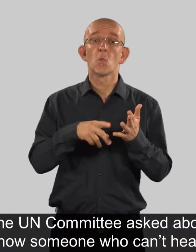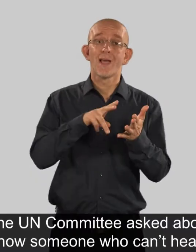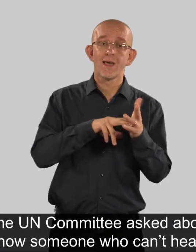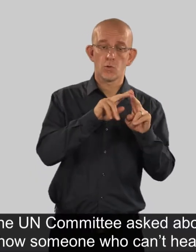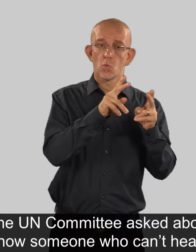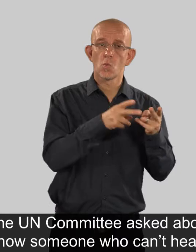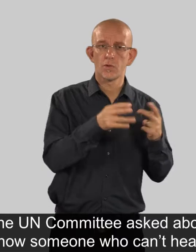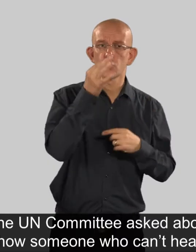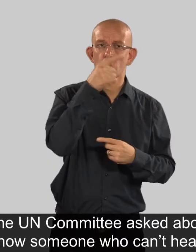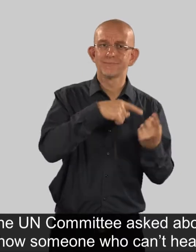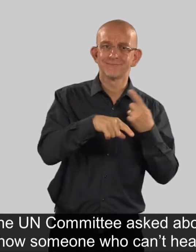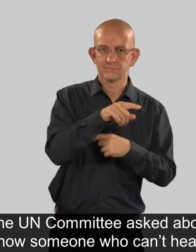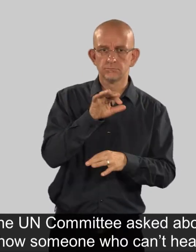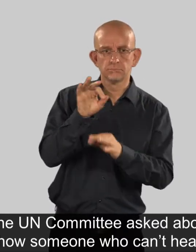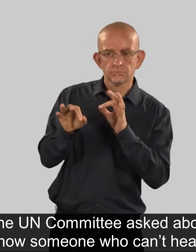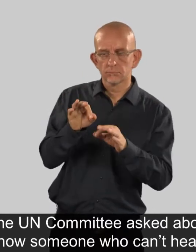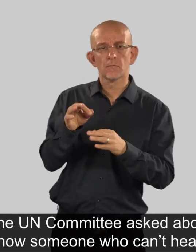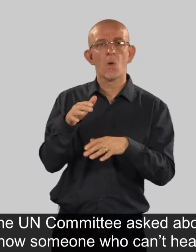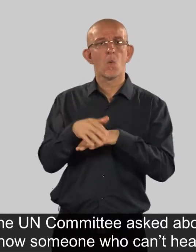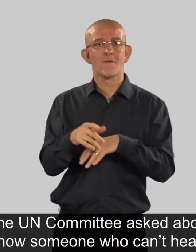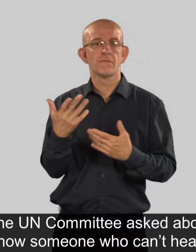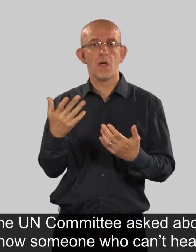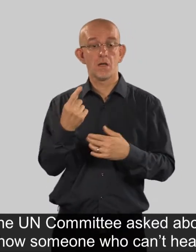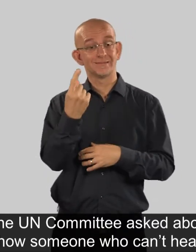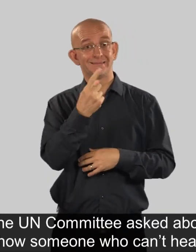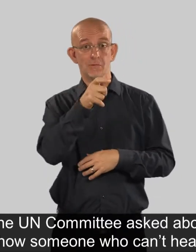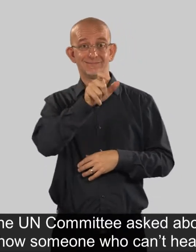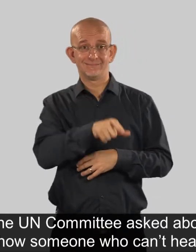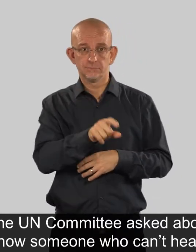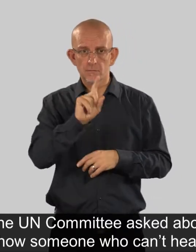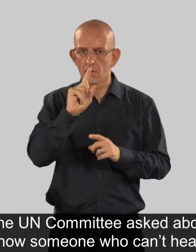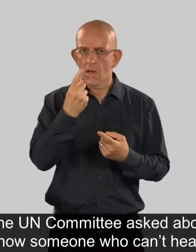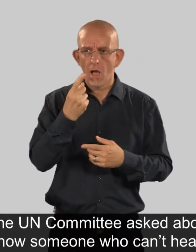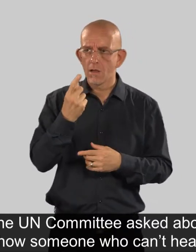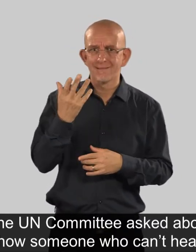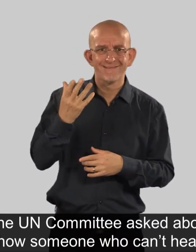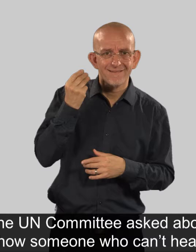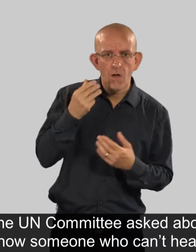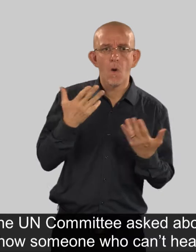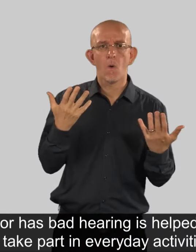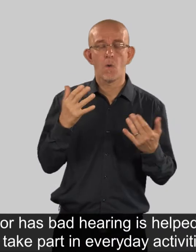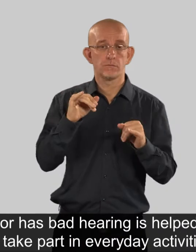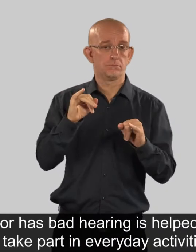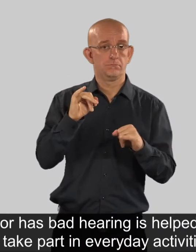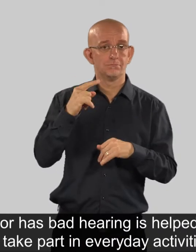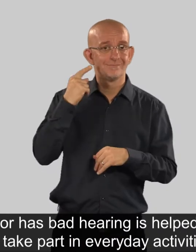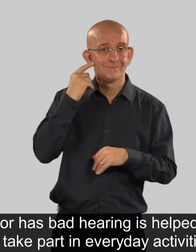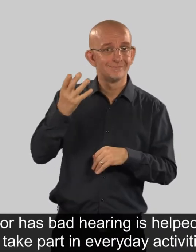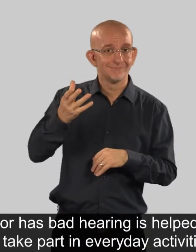The UN Committee asked about how someone who can't hear or has bad hearing is helped to take part